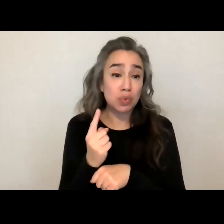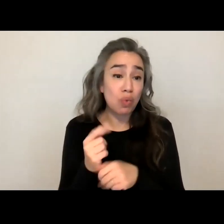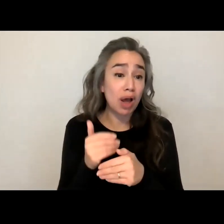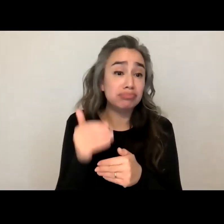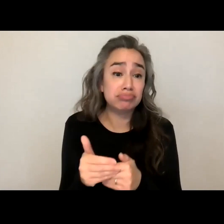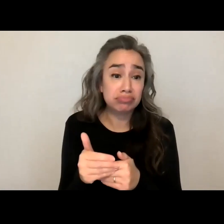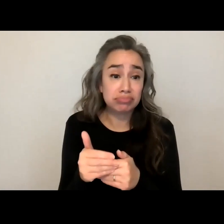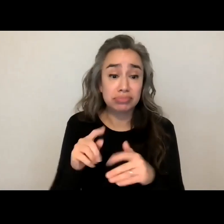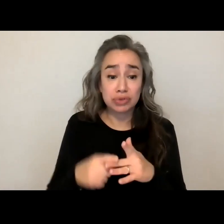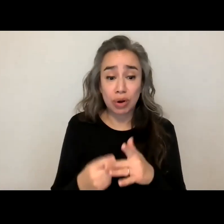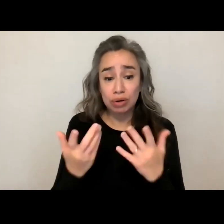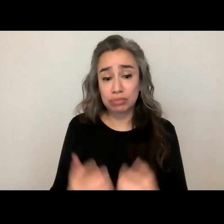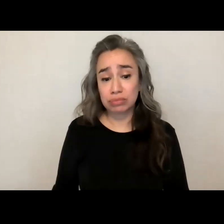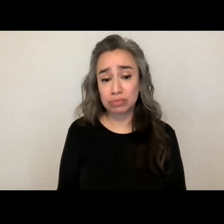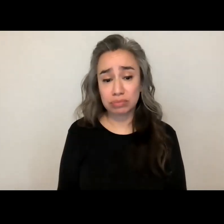take.